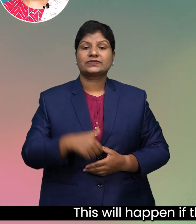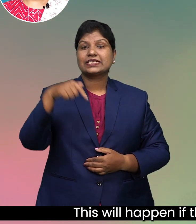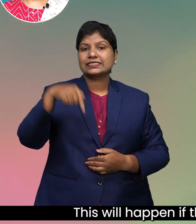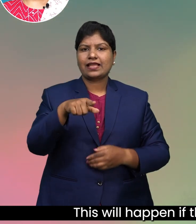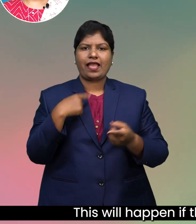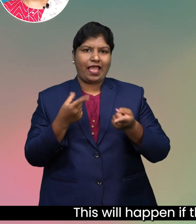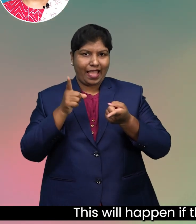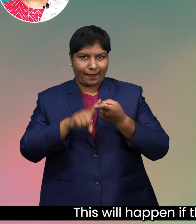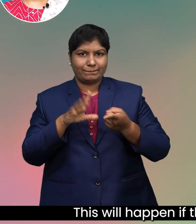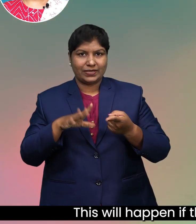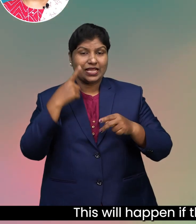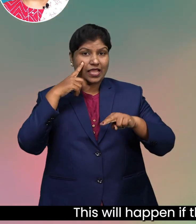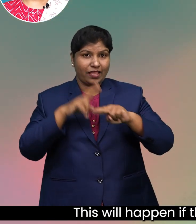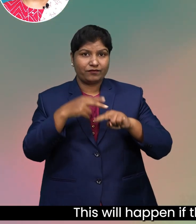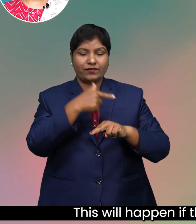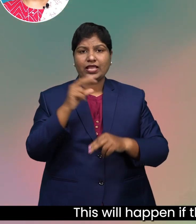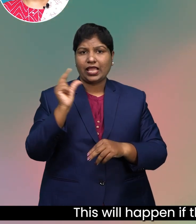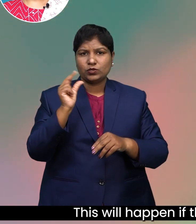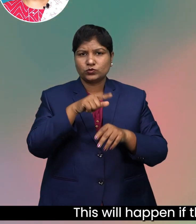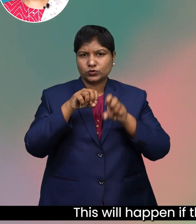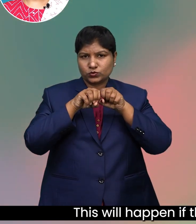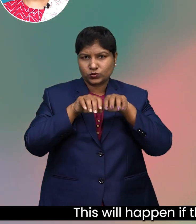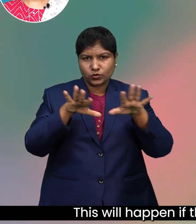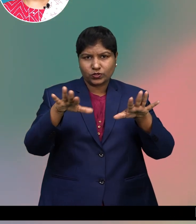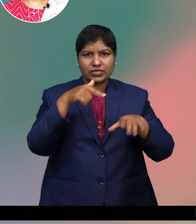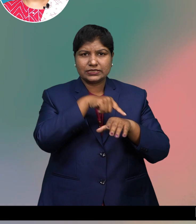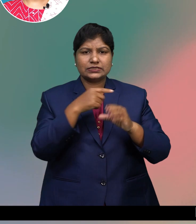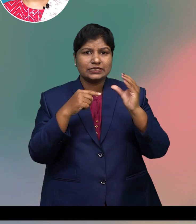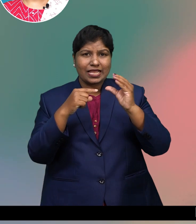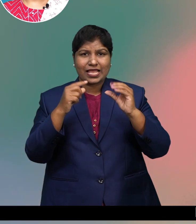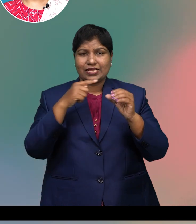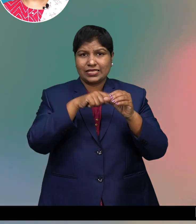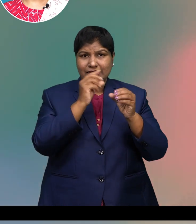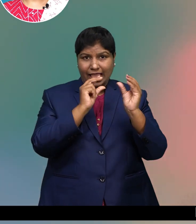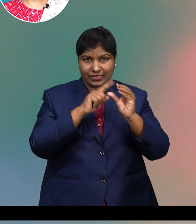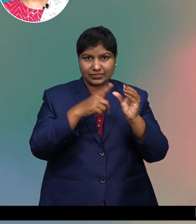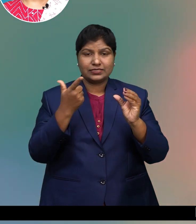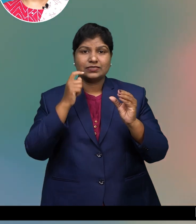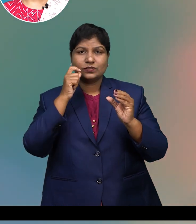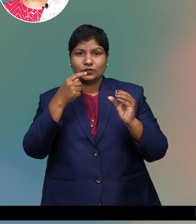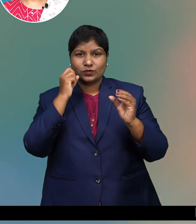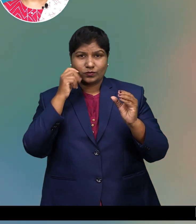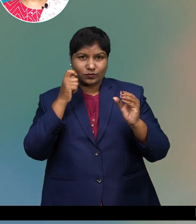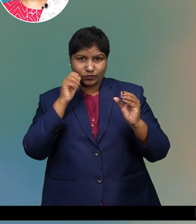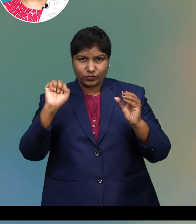This will happen if the released ovum is not fertilized by the sperm.